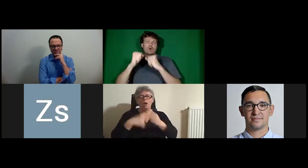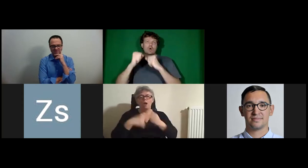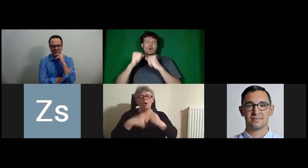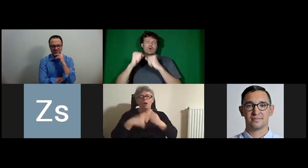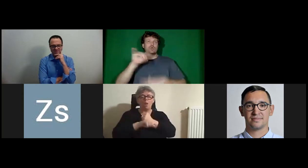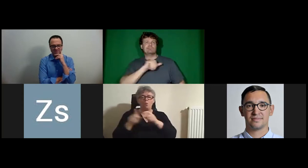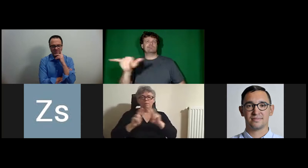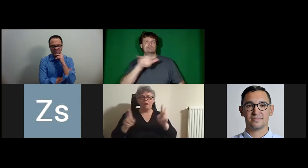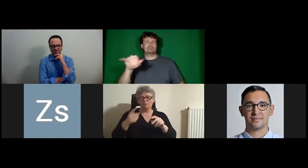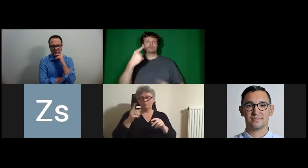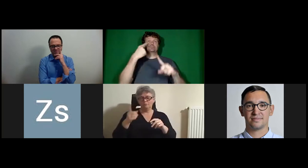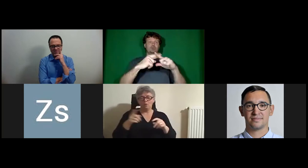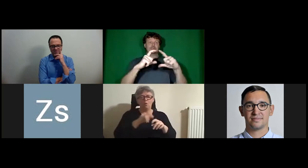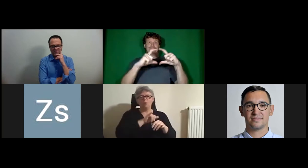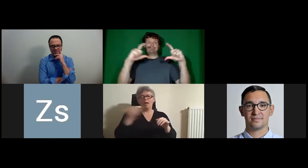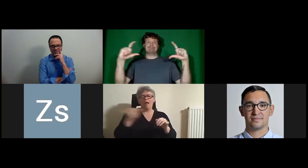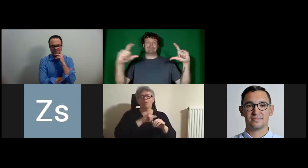there's actually...